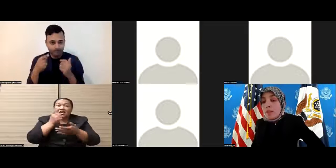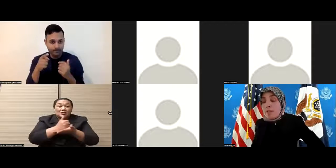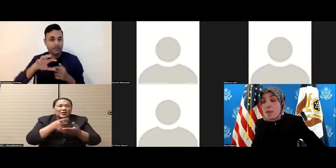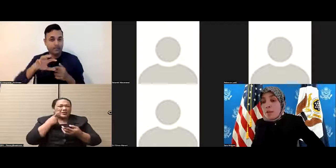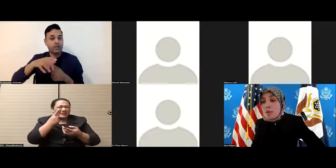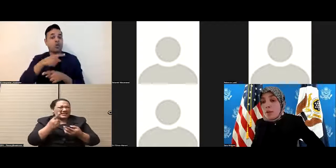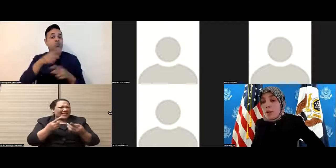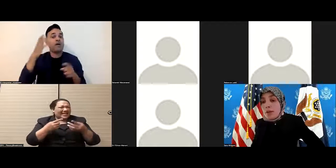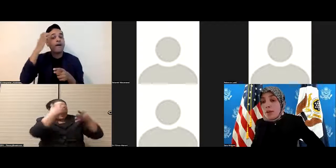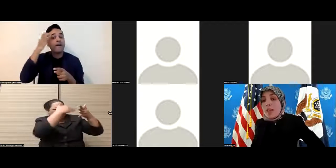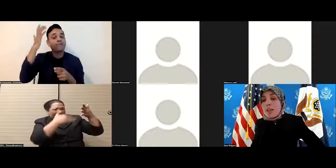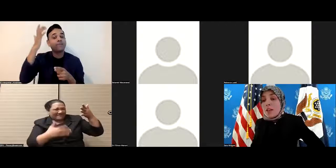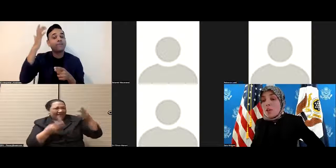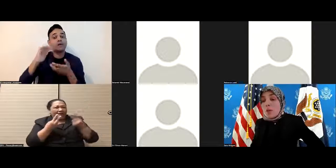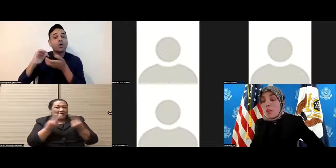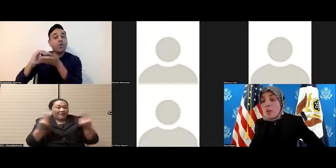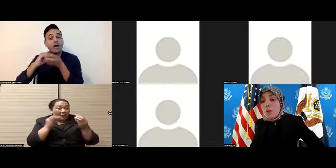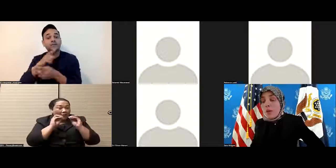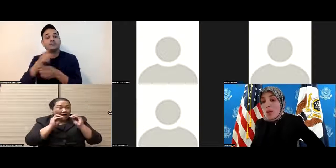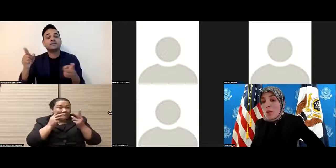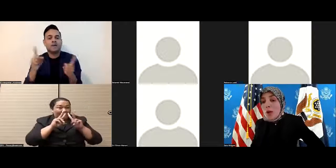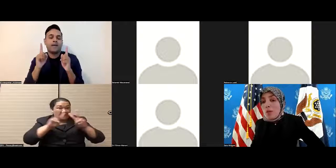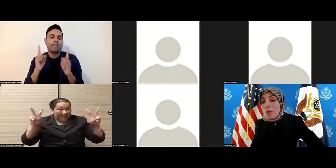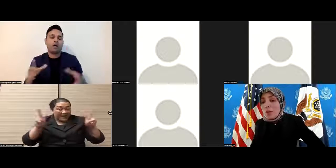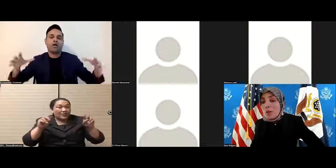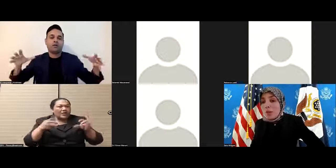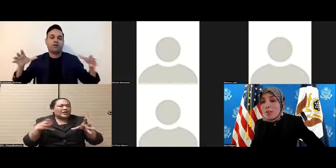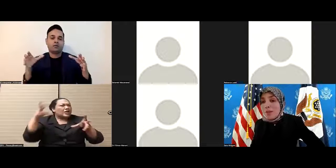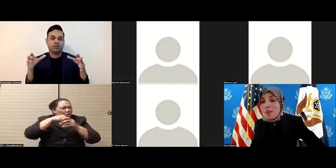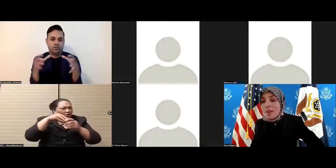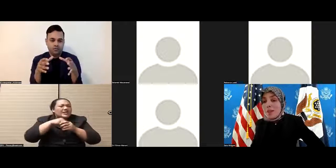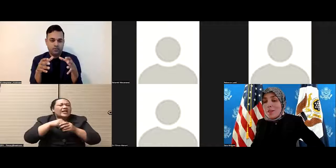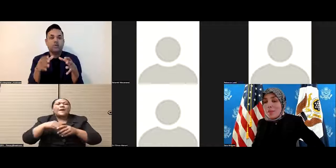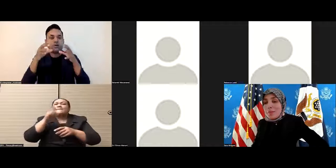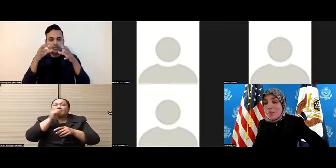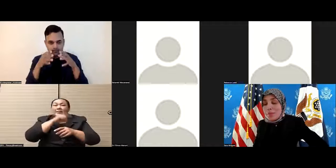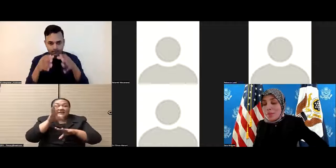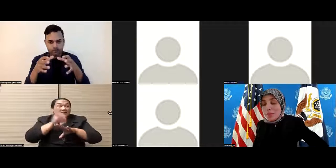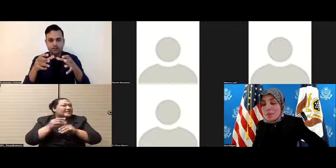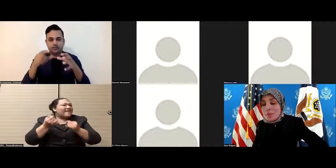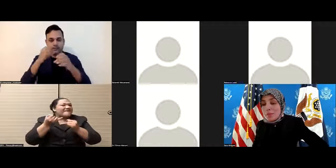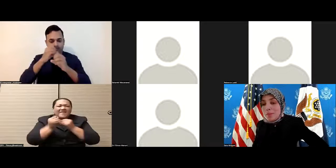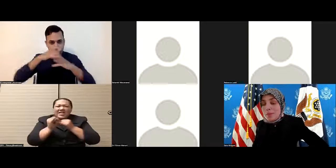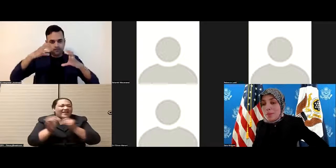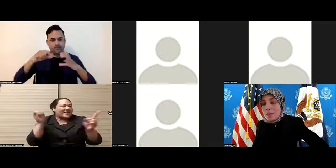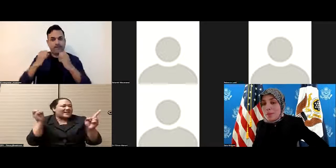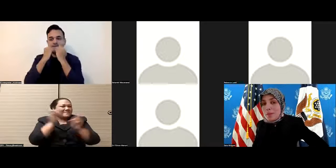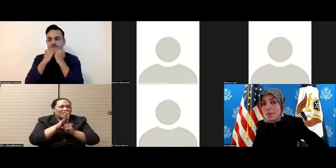is a value for all. Thank you so much, everyone, and I hope you have a wonderful rest of the day.